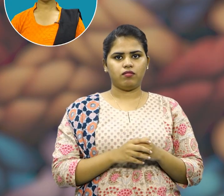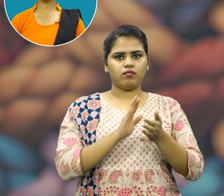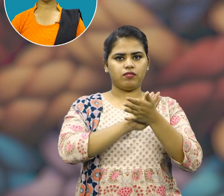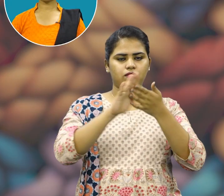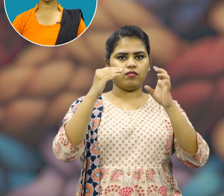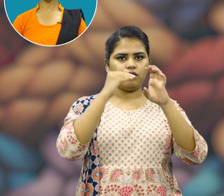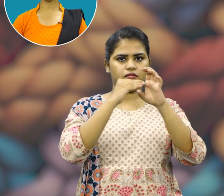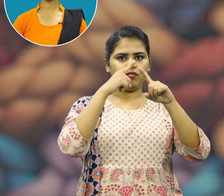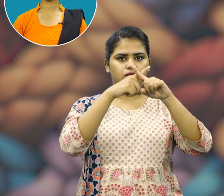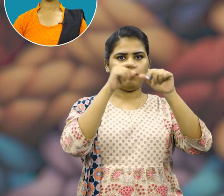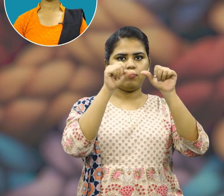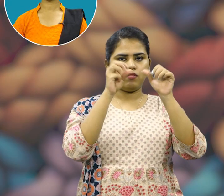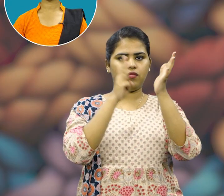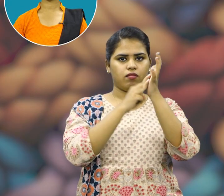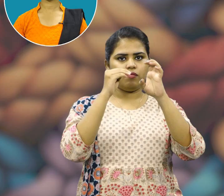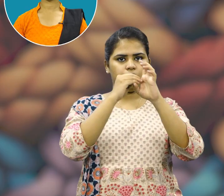Hexamethylene diamine,